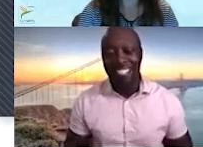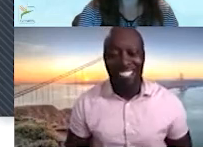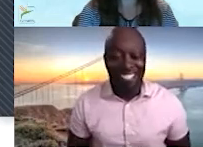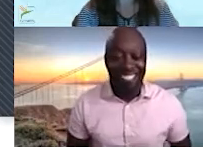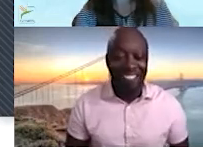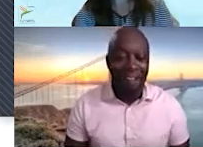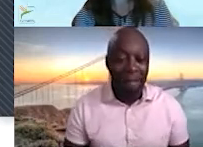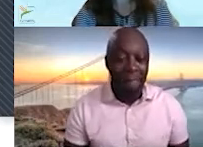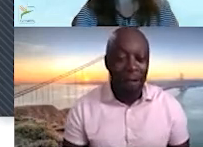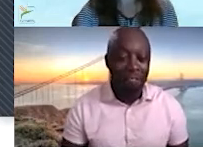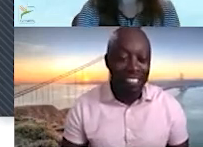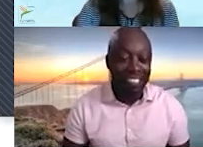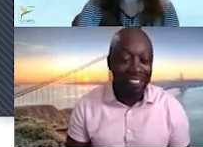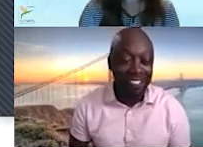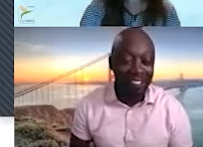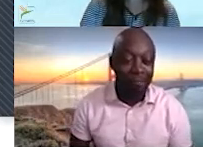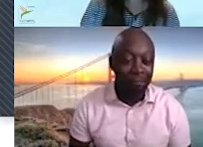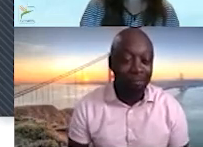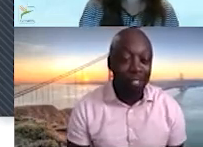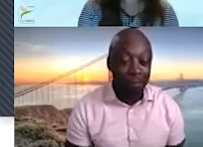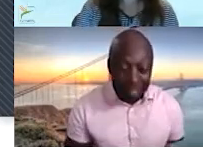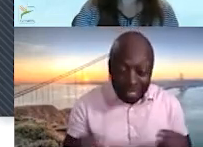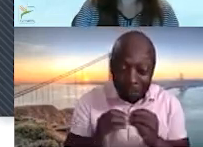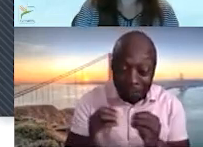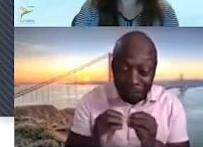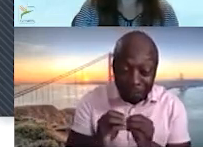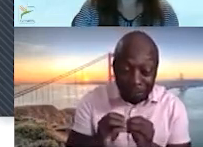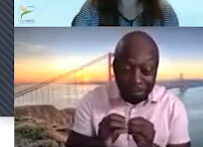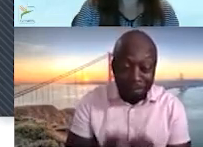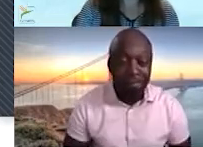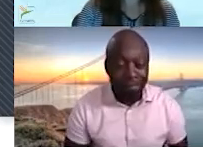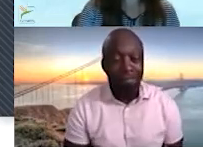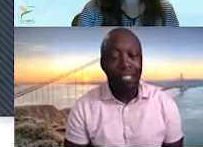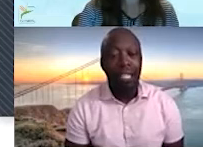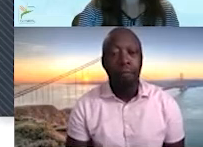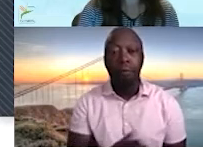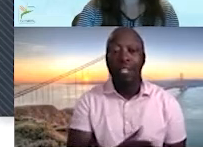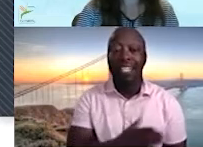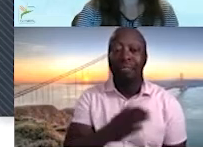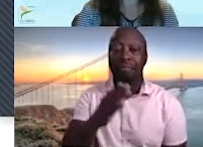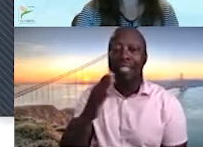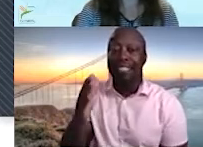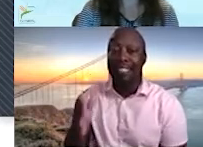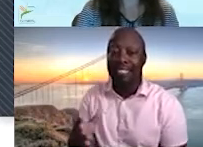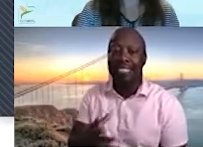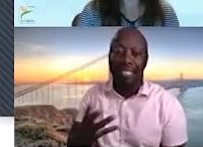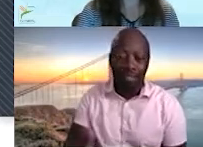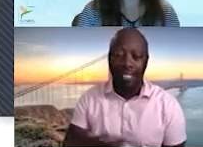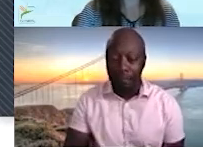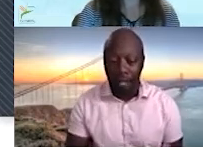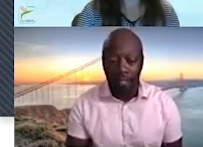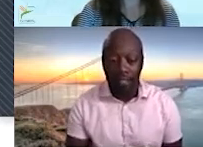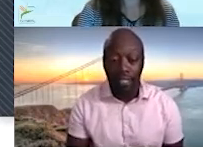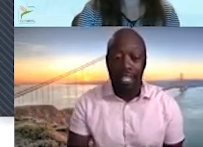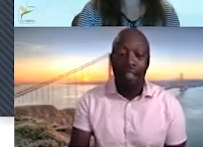Spanish. So hopefully I said that right. Would you like some more food? But when they get to, let's say, 7,